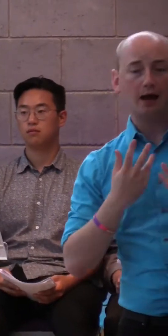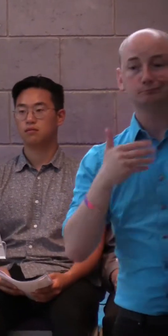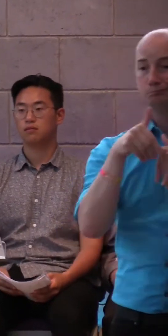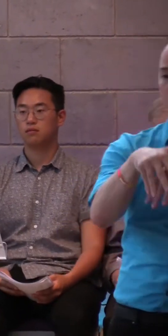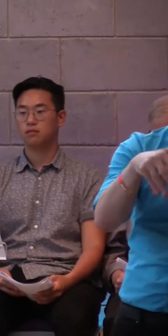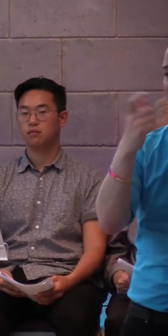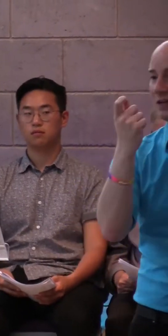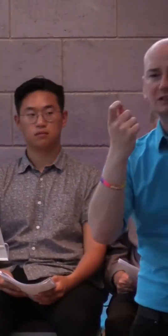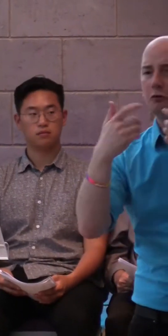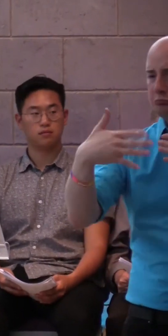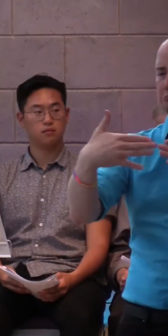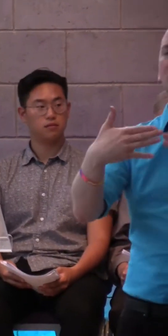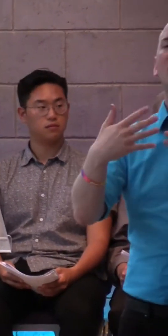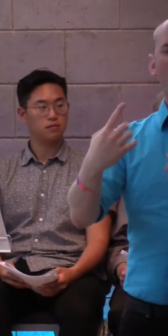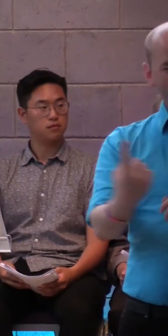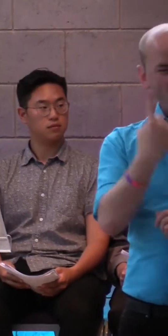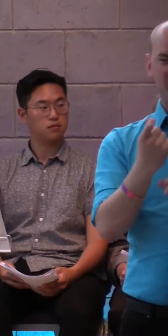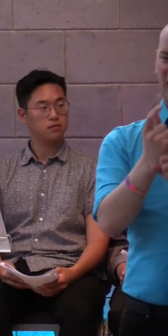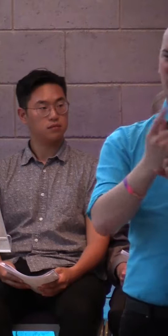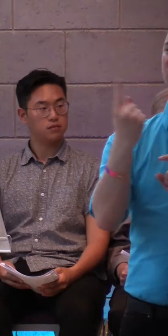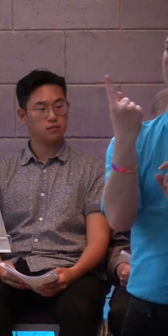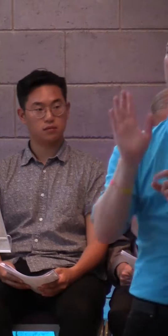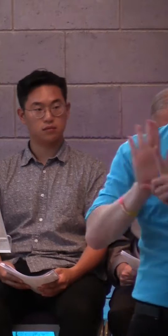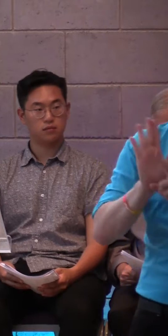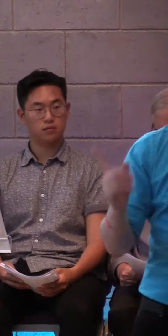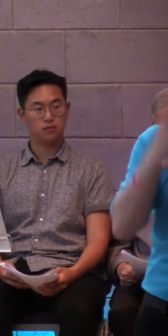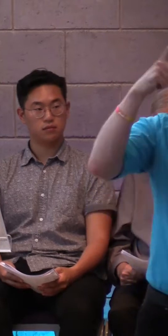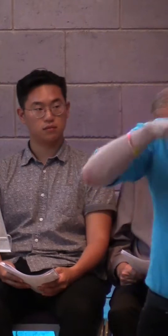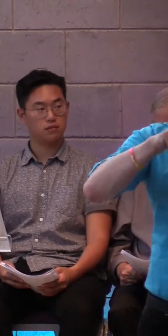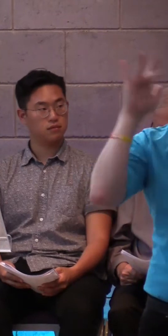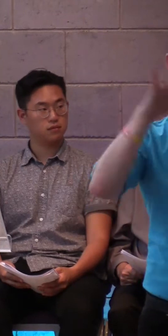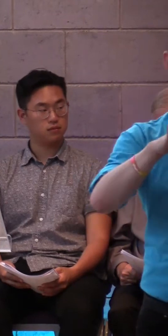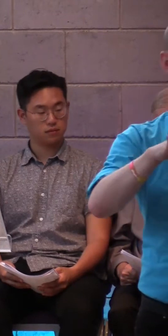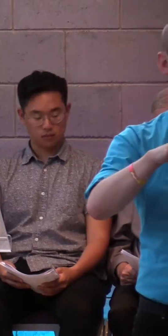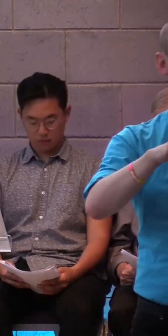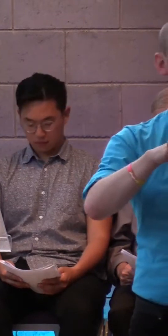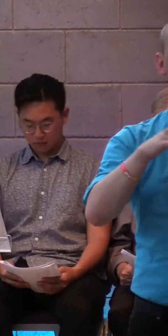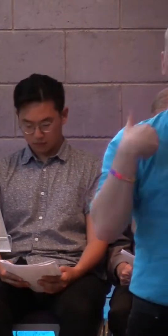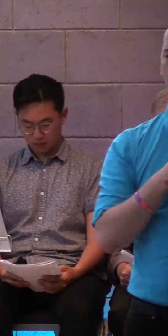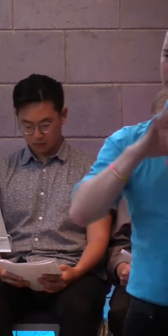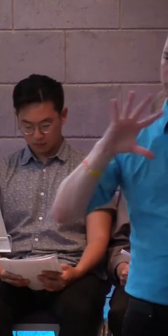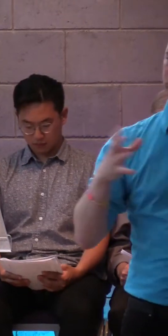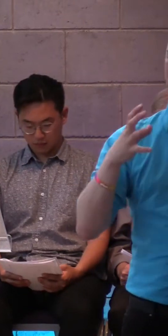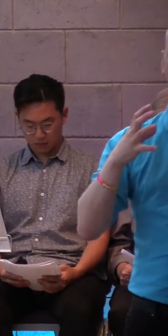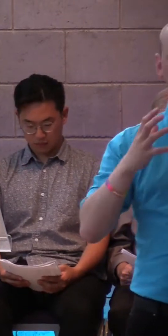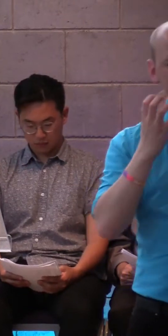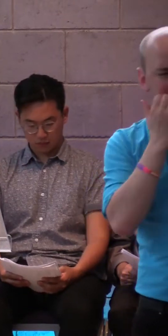Festival. It is an opportunity where we all can have an opportunity to treasure and celebrate who we are as individuals, but